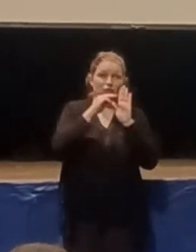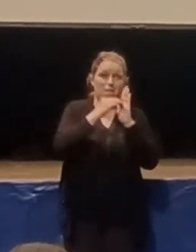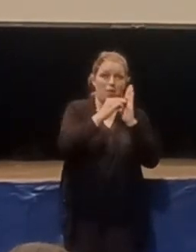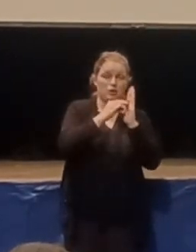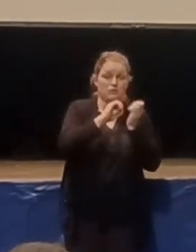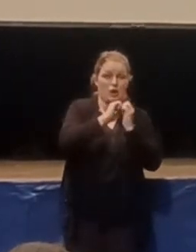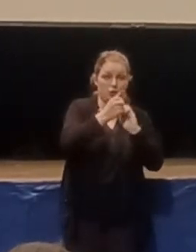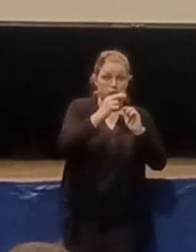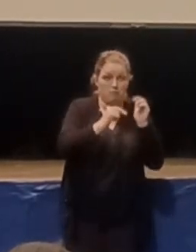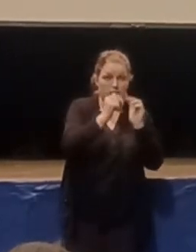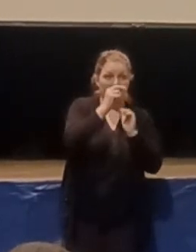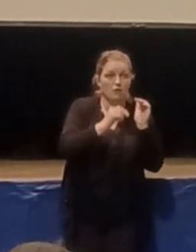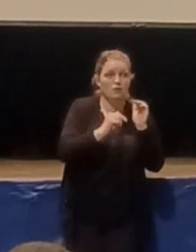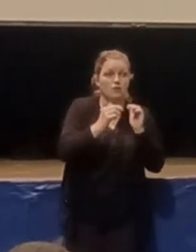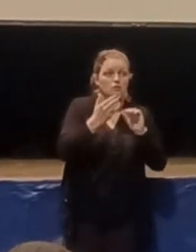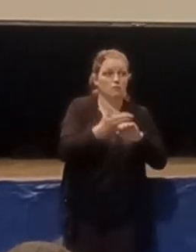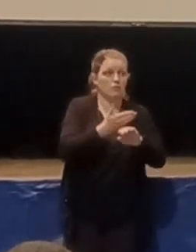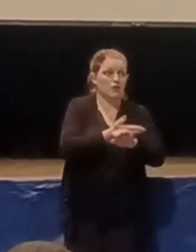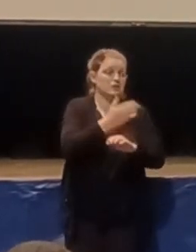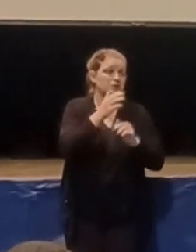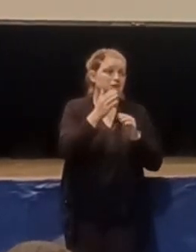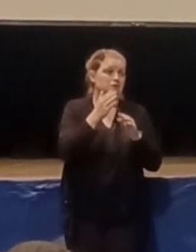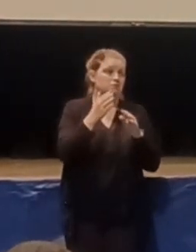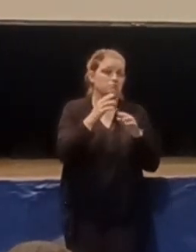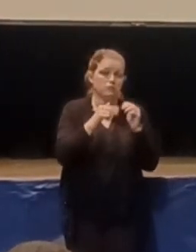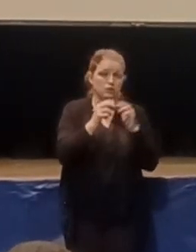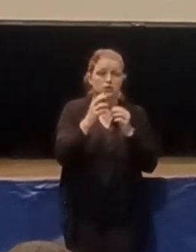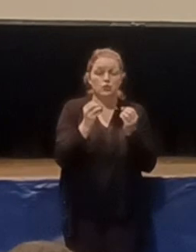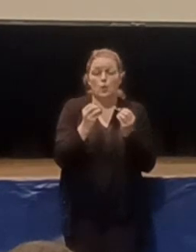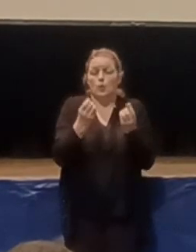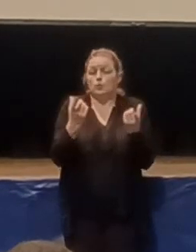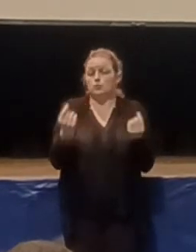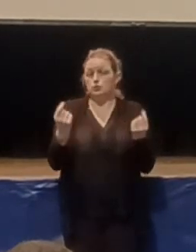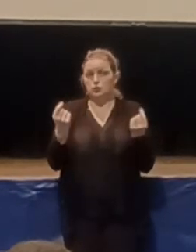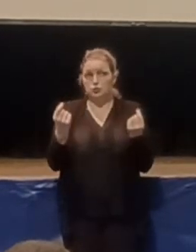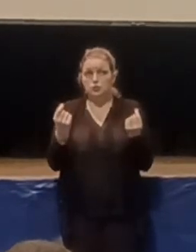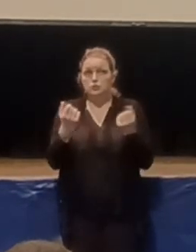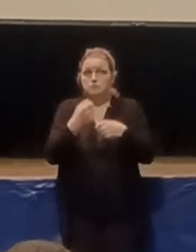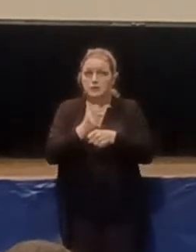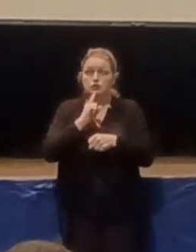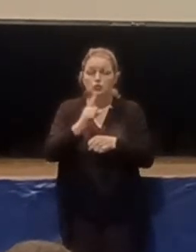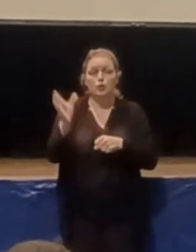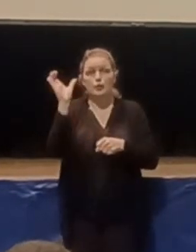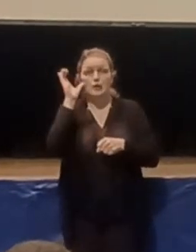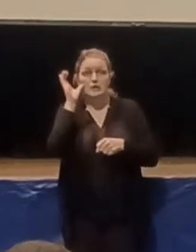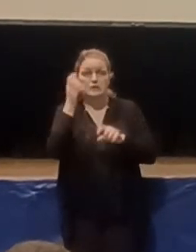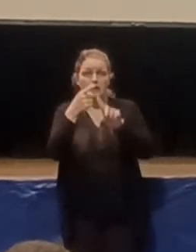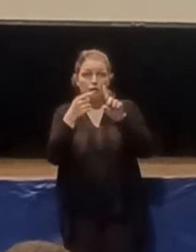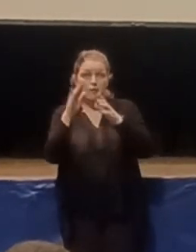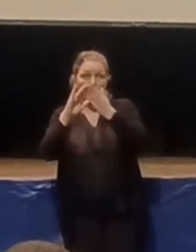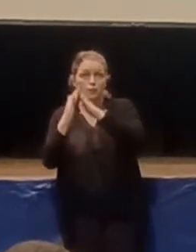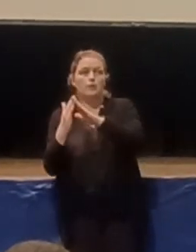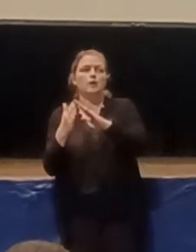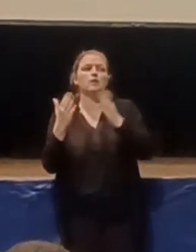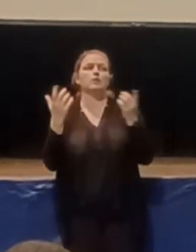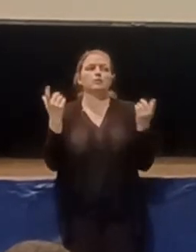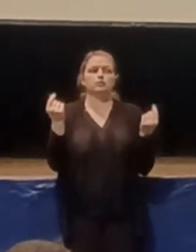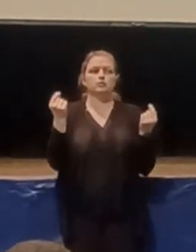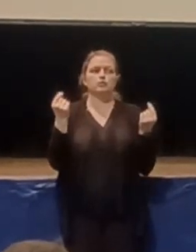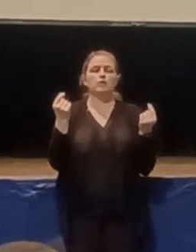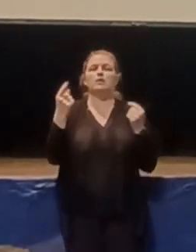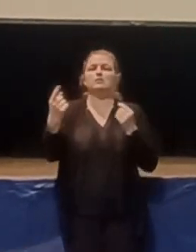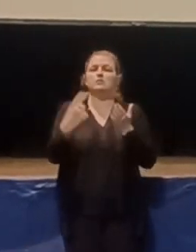maintenance facility. And so what we did when we were trying to make sure that we were listening to what we heard is we talked